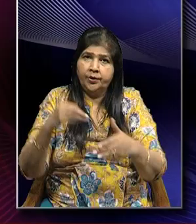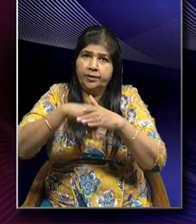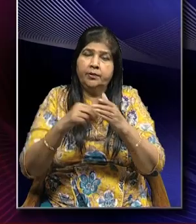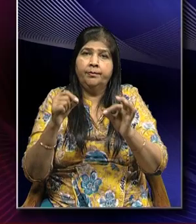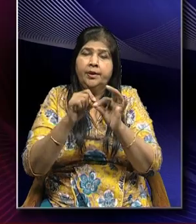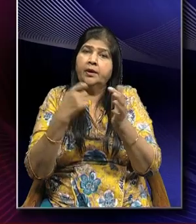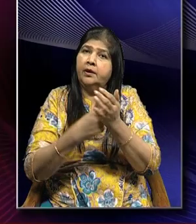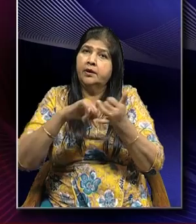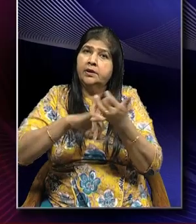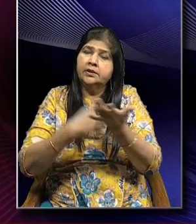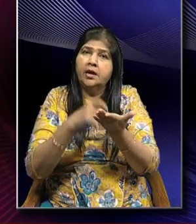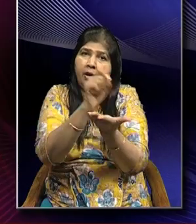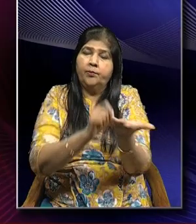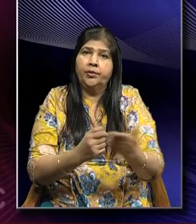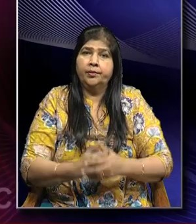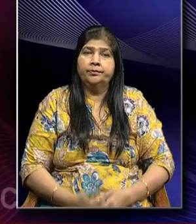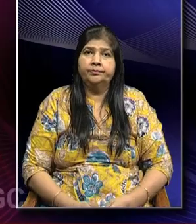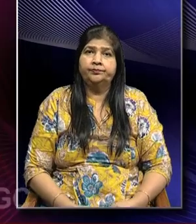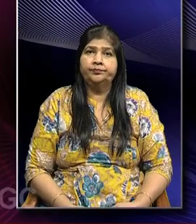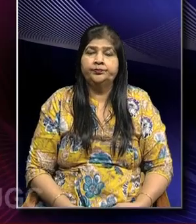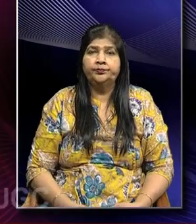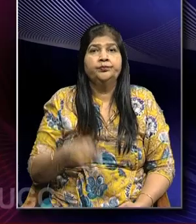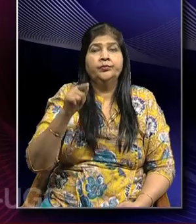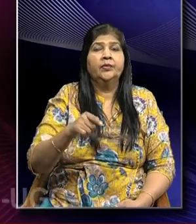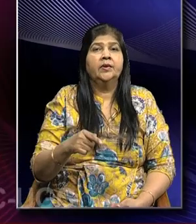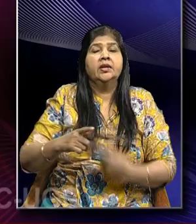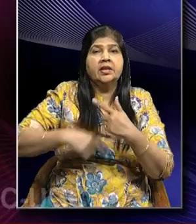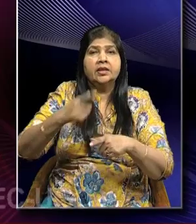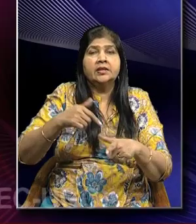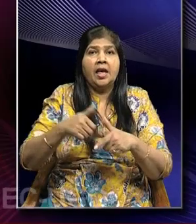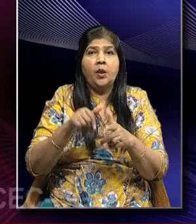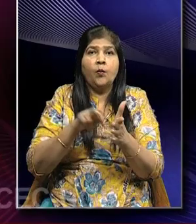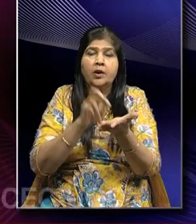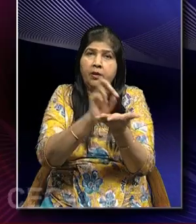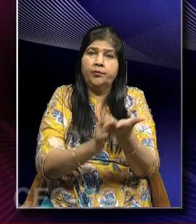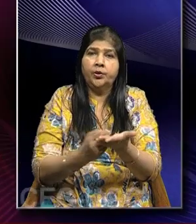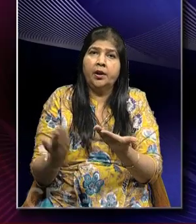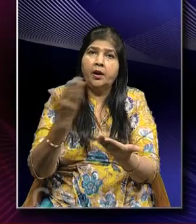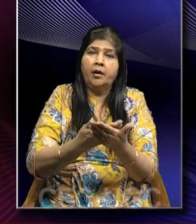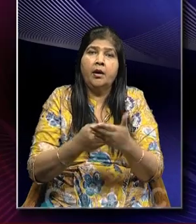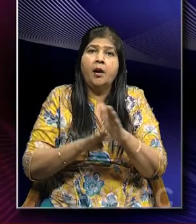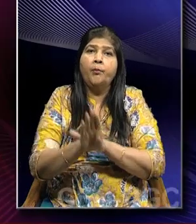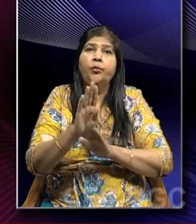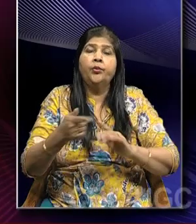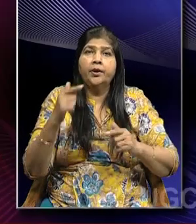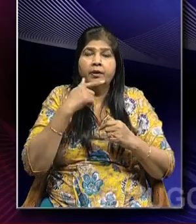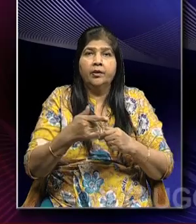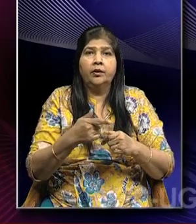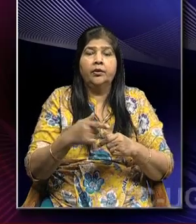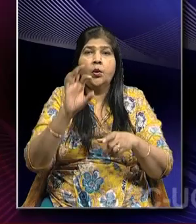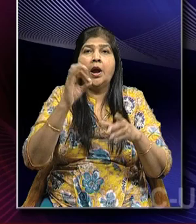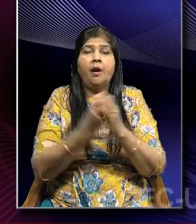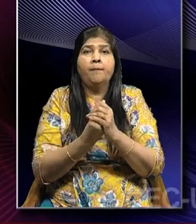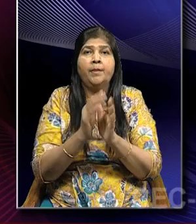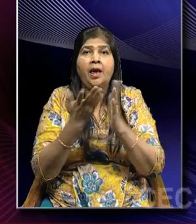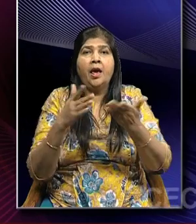if it is applicable to you. And this kind of annual report is to be uploaded on the website of your company, and it